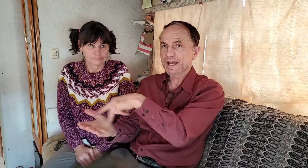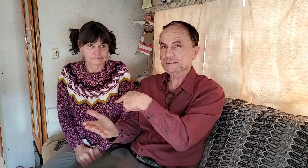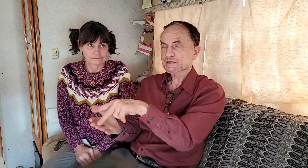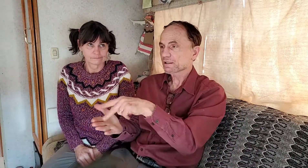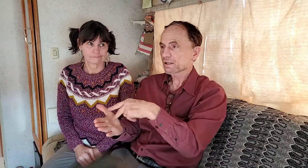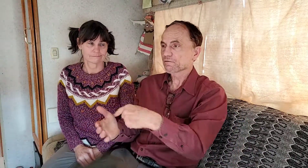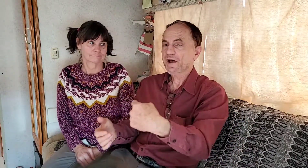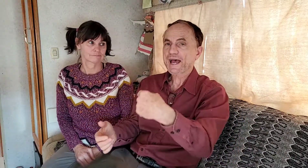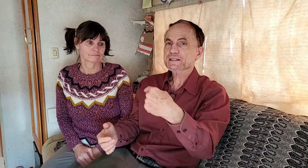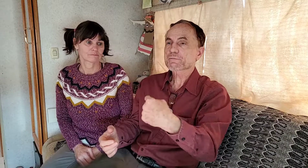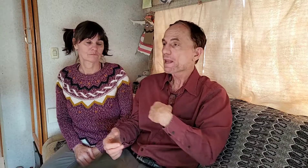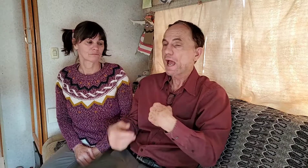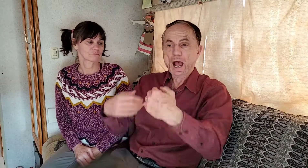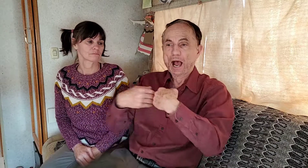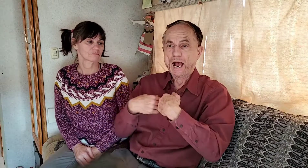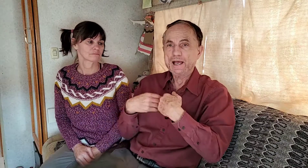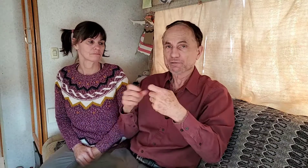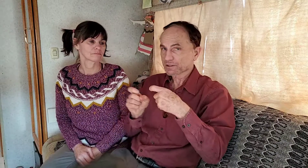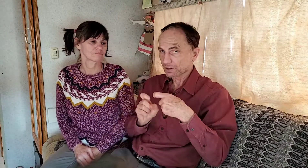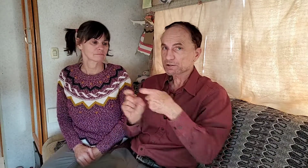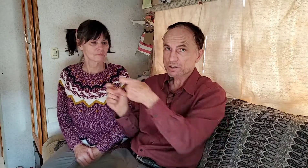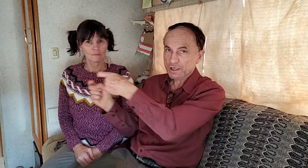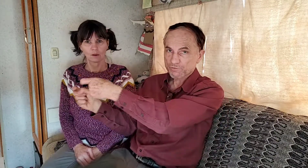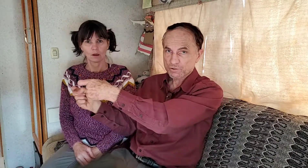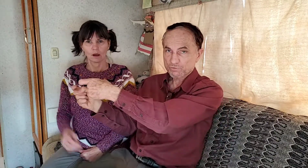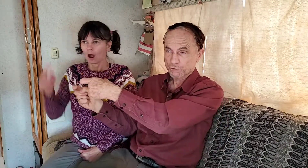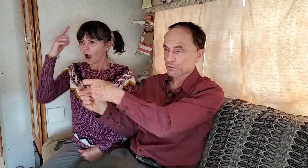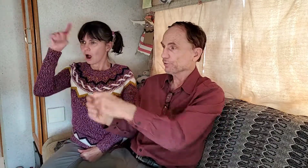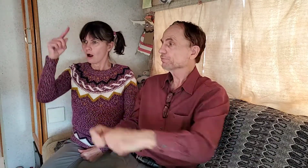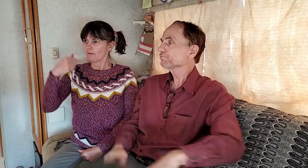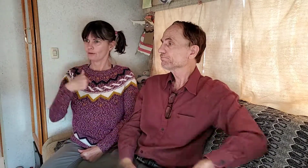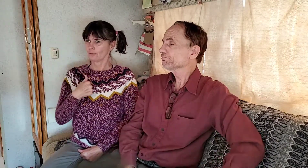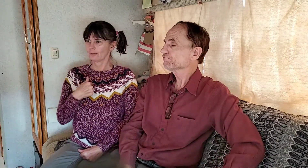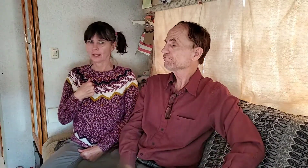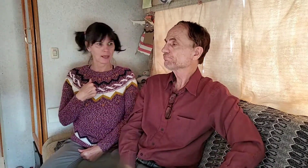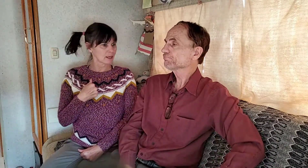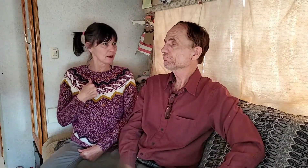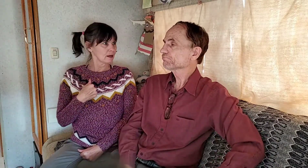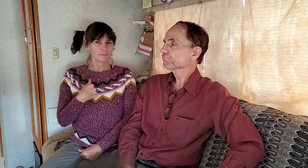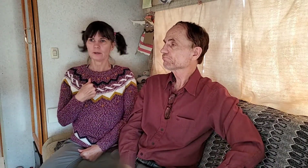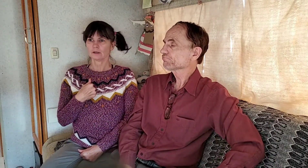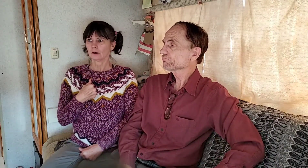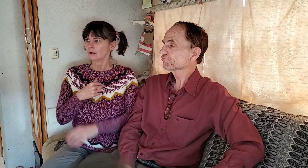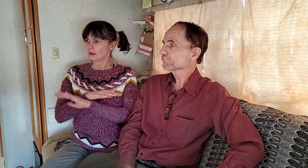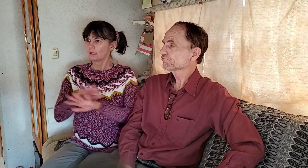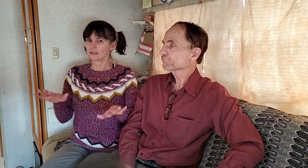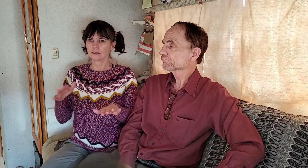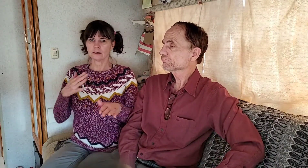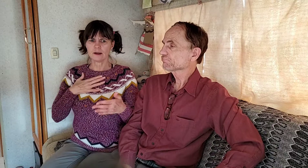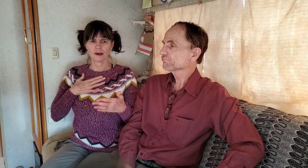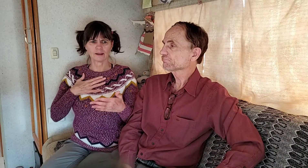dance. In fact, I have a little gift for you. For me? But it's not even